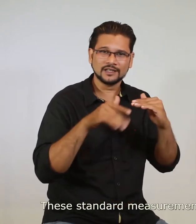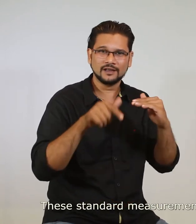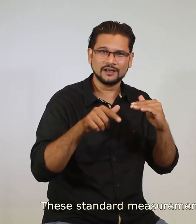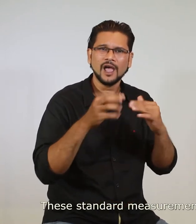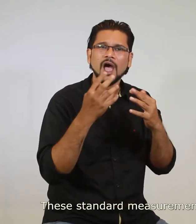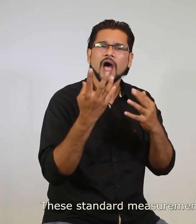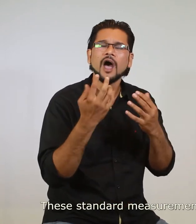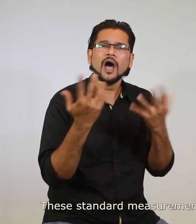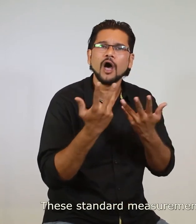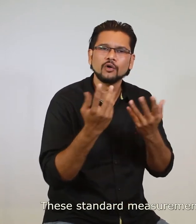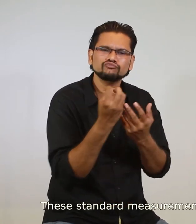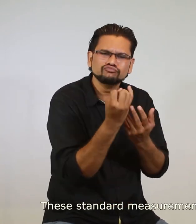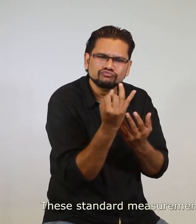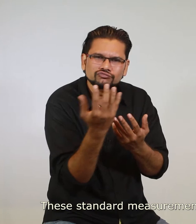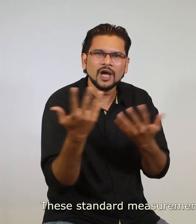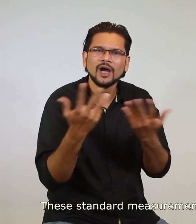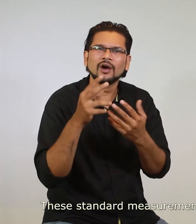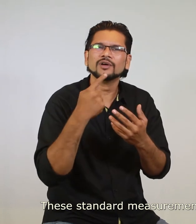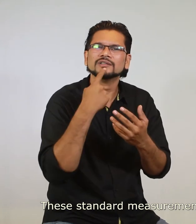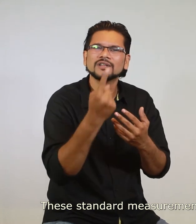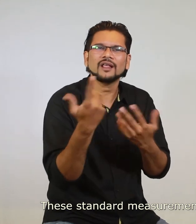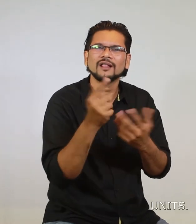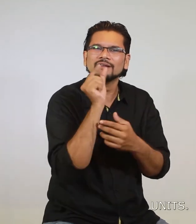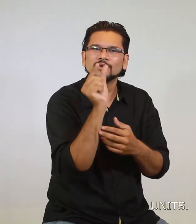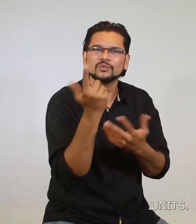These standard measurements are measured in units.